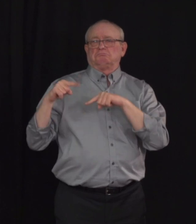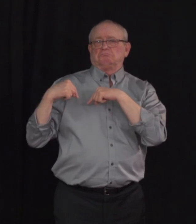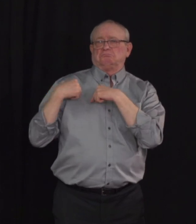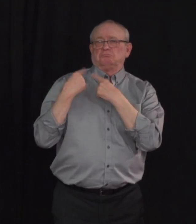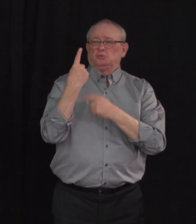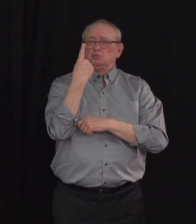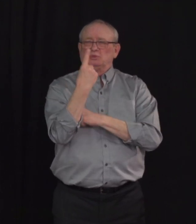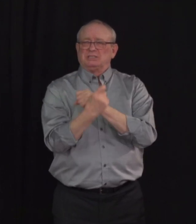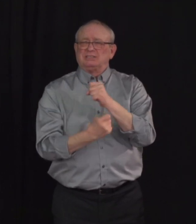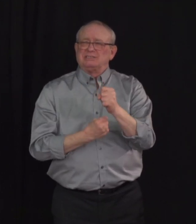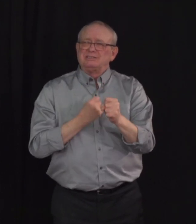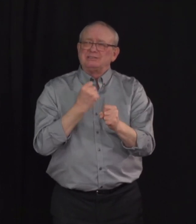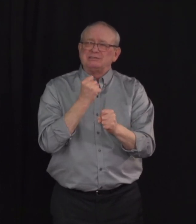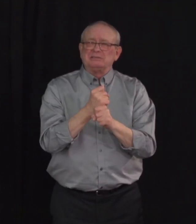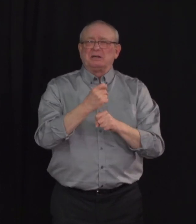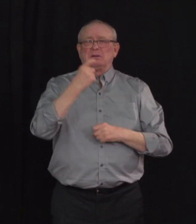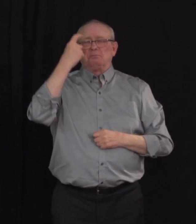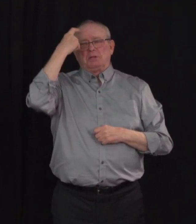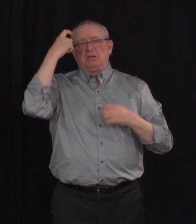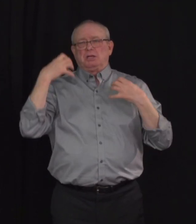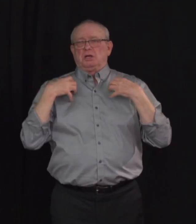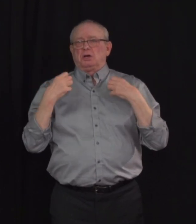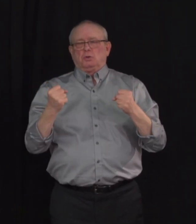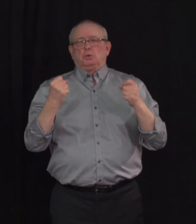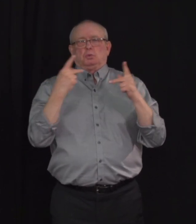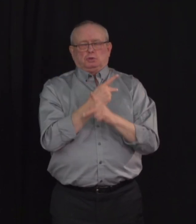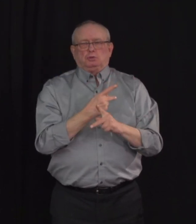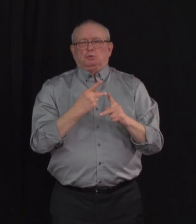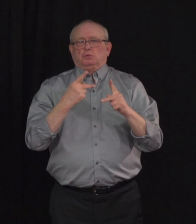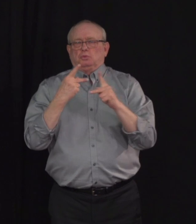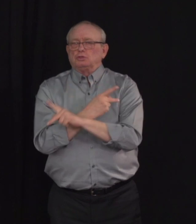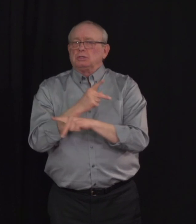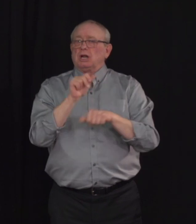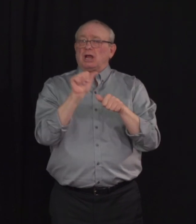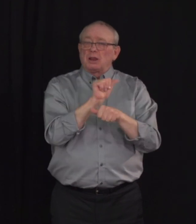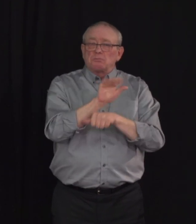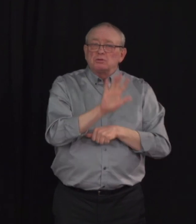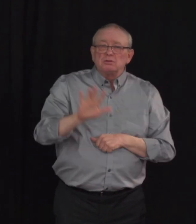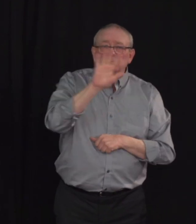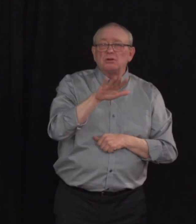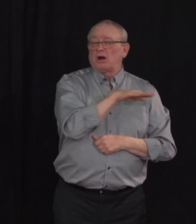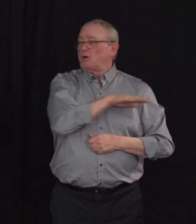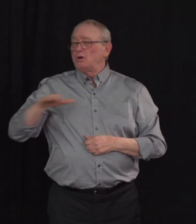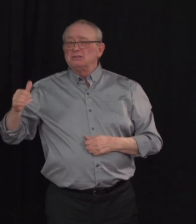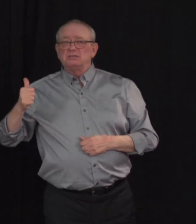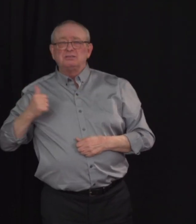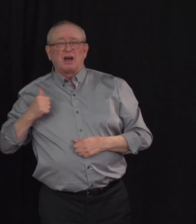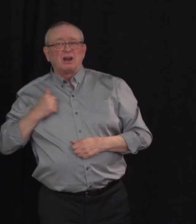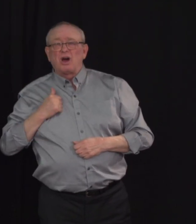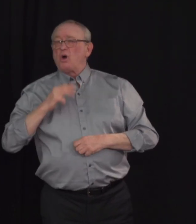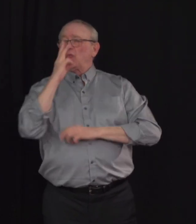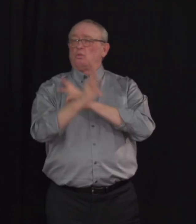and well-being of many of us across the province, across the country, and around the world. It's now been over 11 months